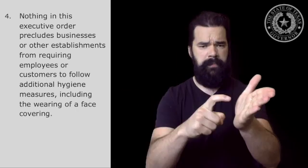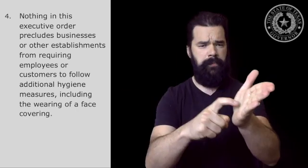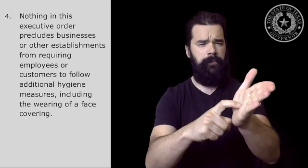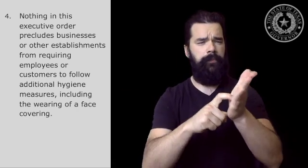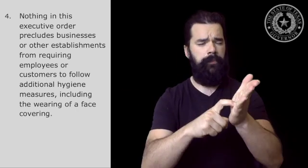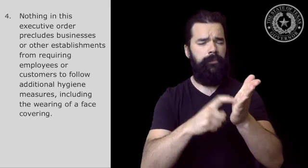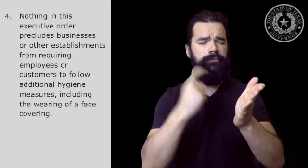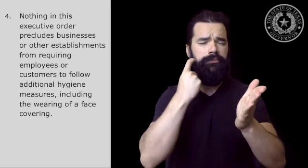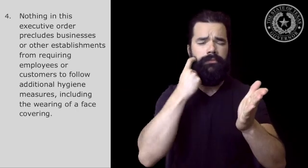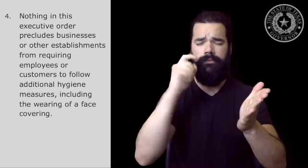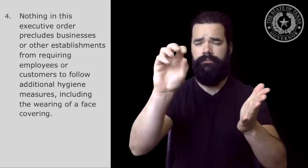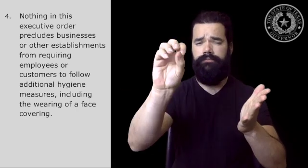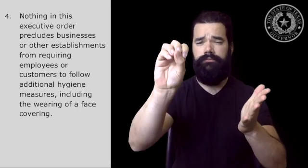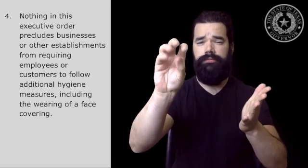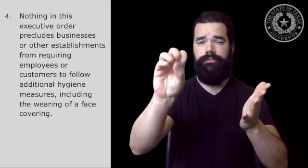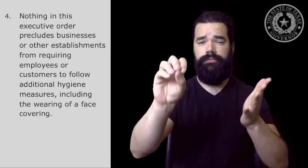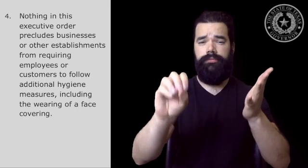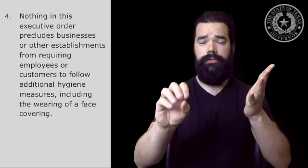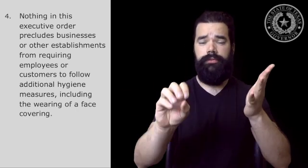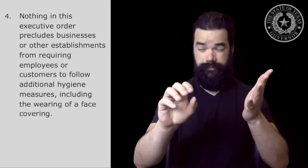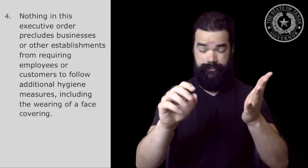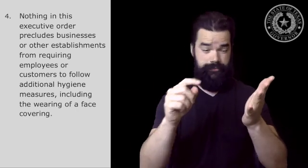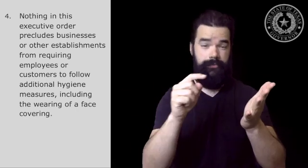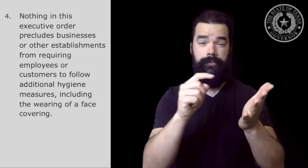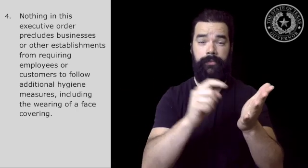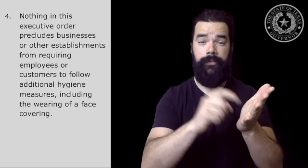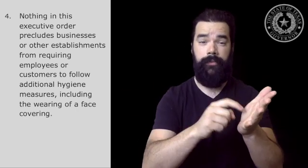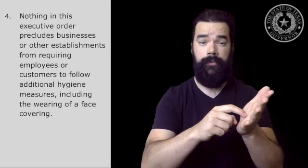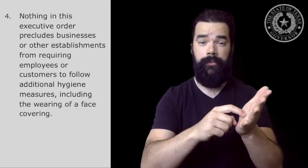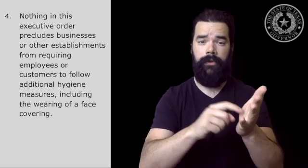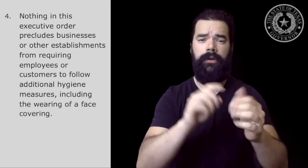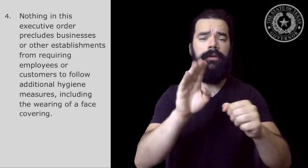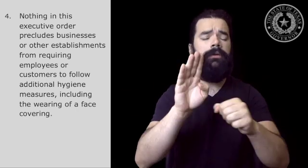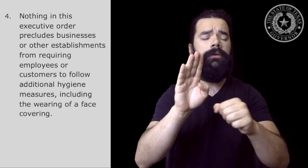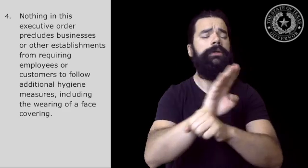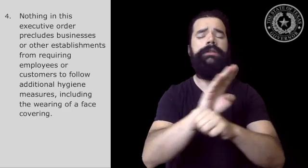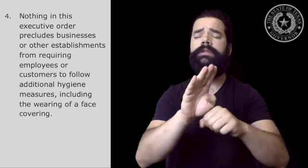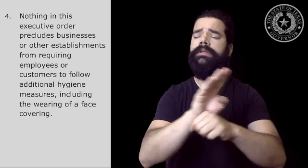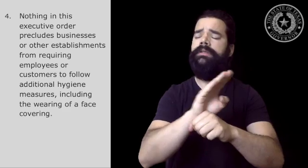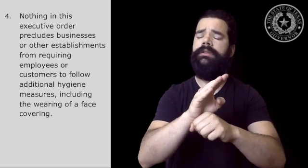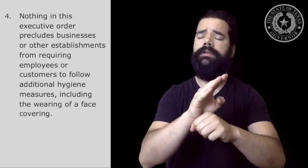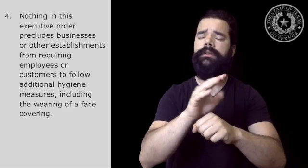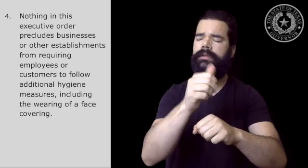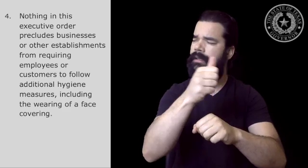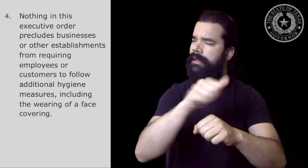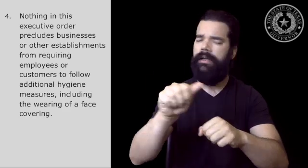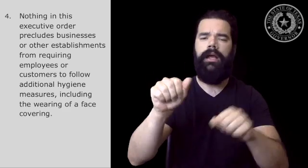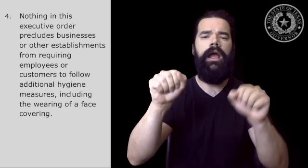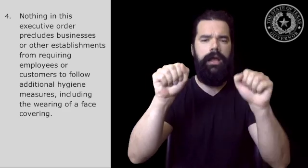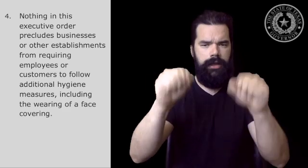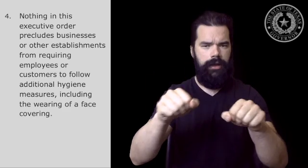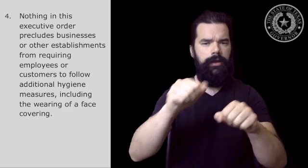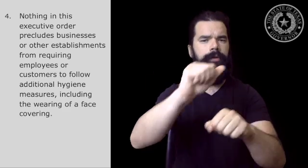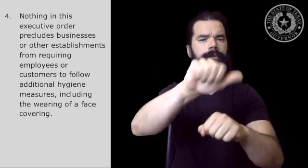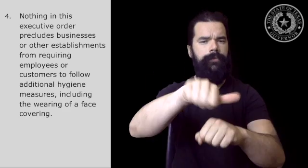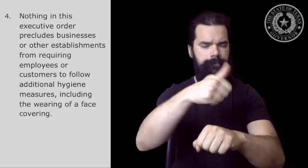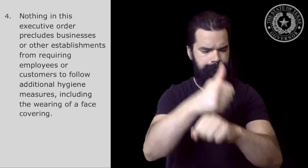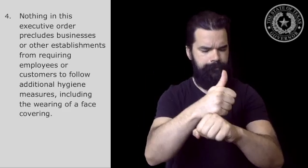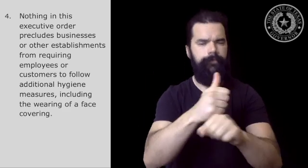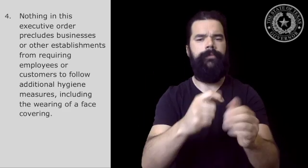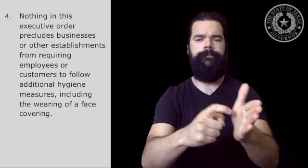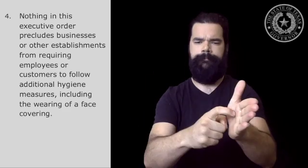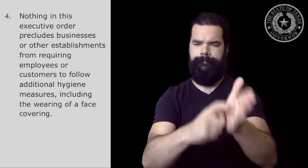Nothing in this executive order precludes businesses or other establishments from requiring employees